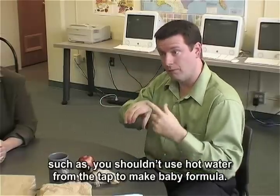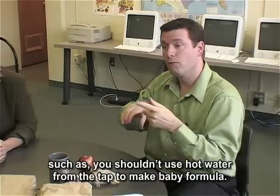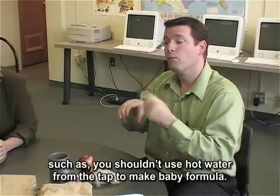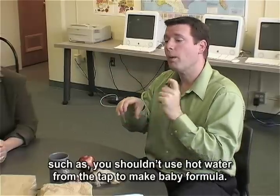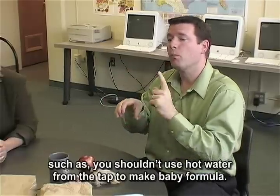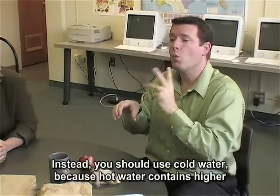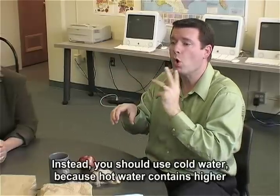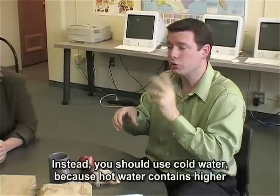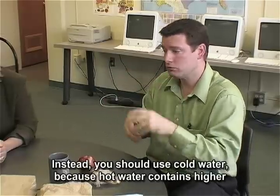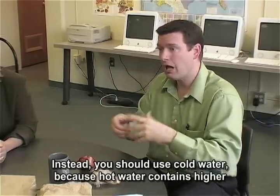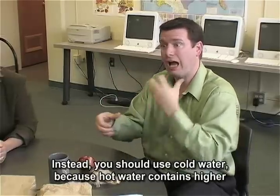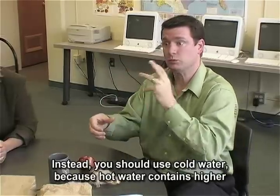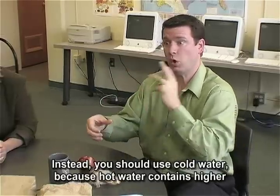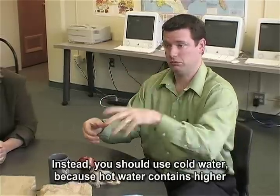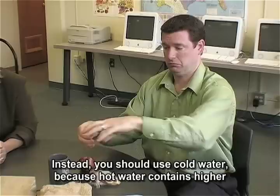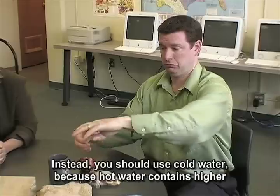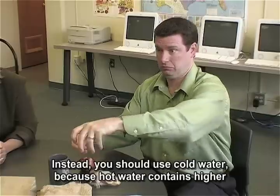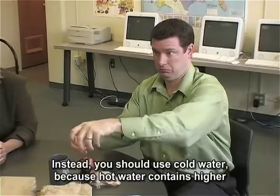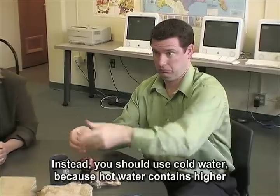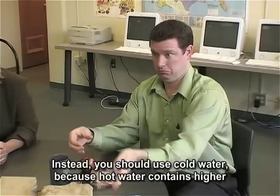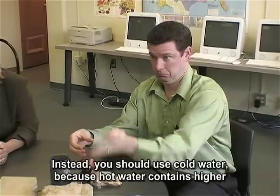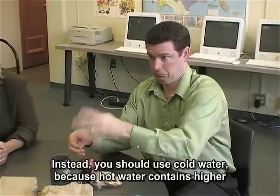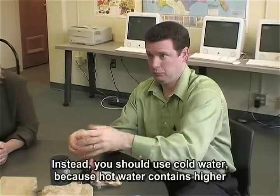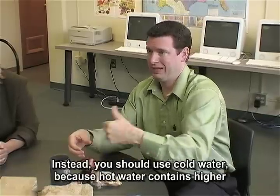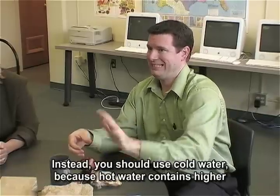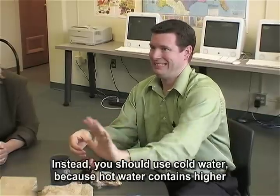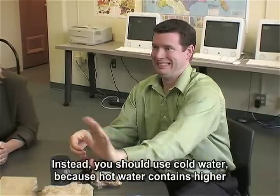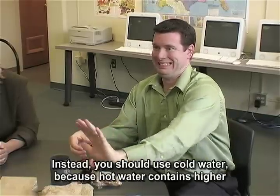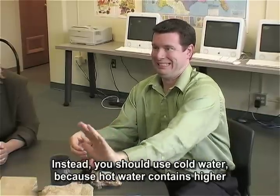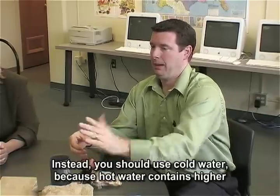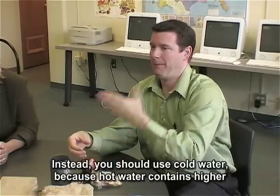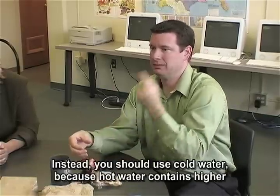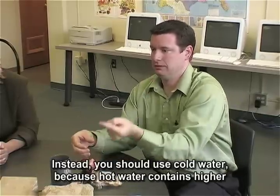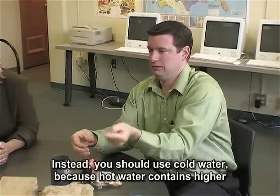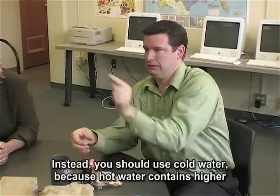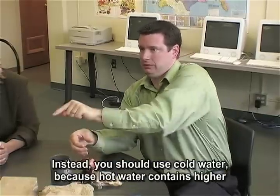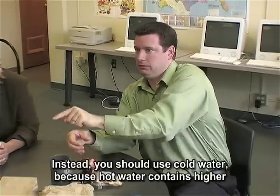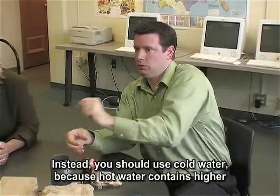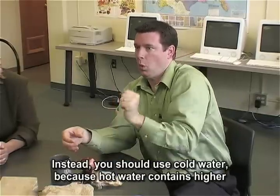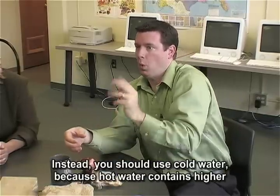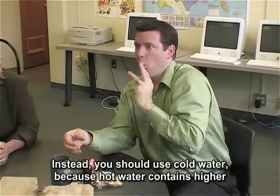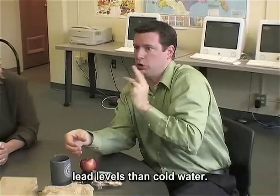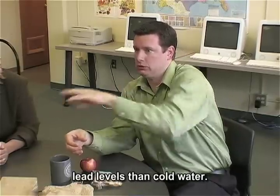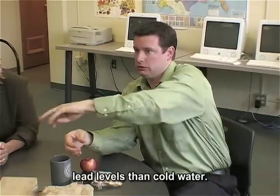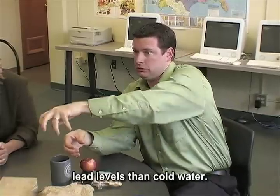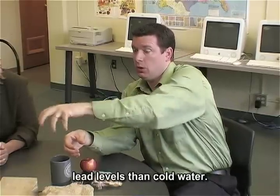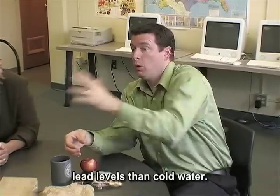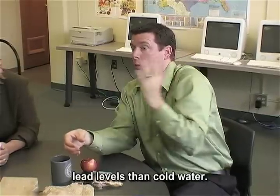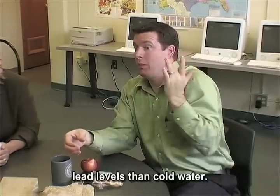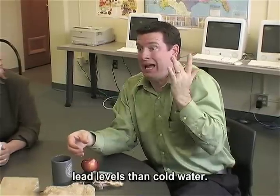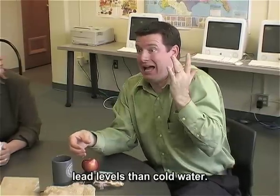Instead, you should use cold water, because hot water contains higher lead levels than cold water.